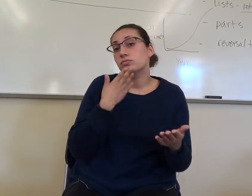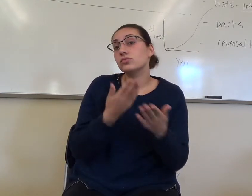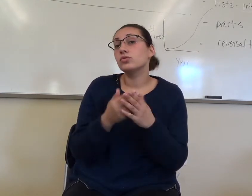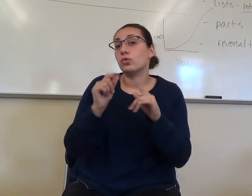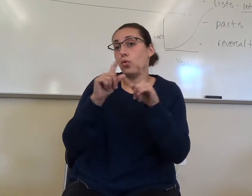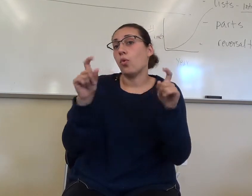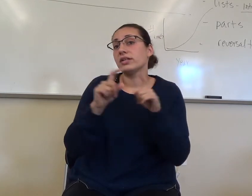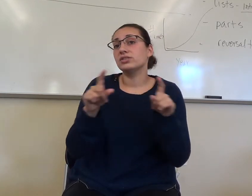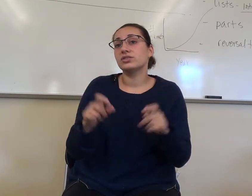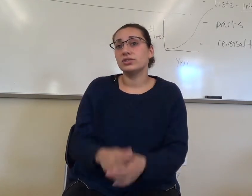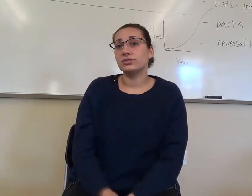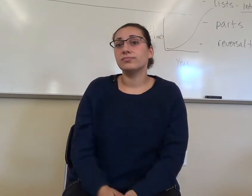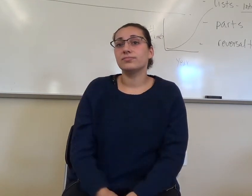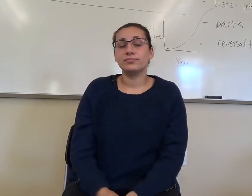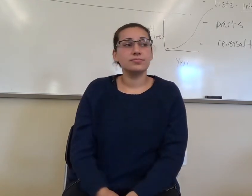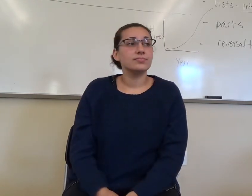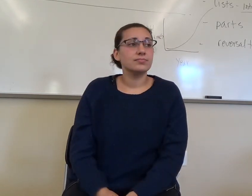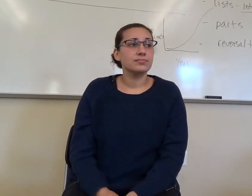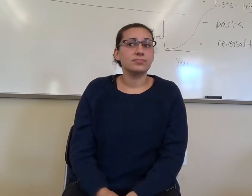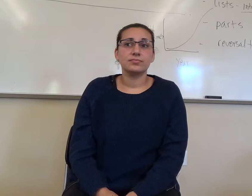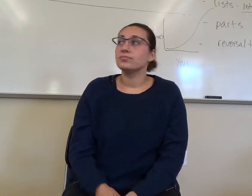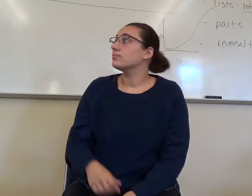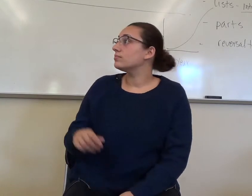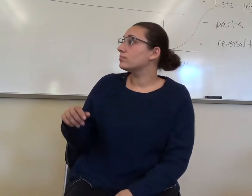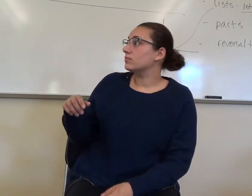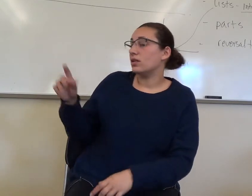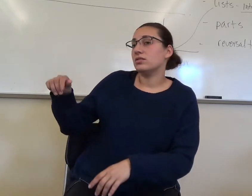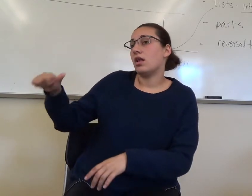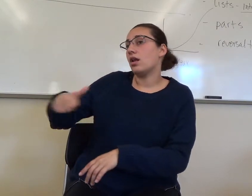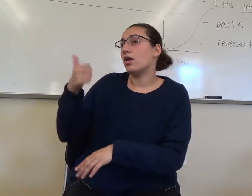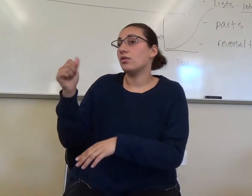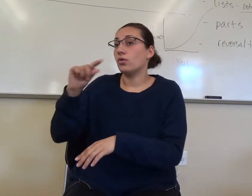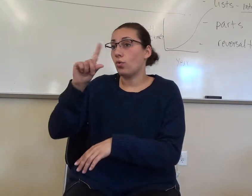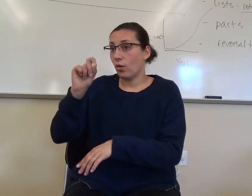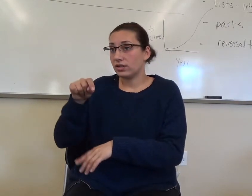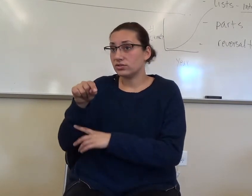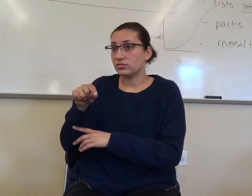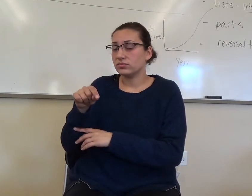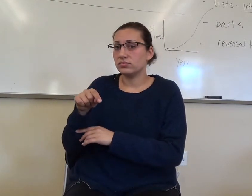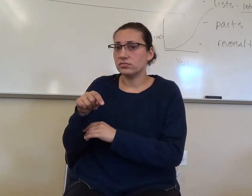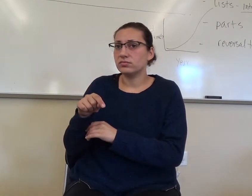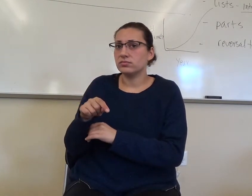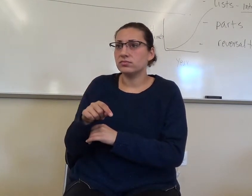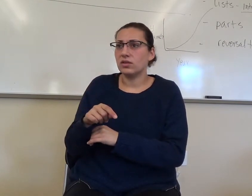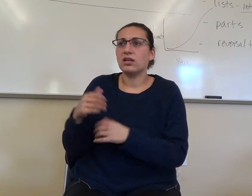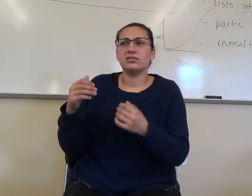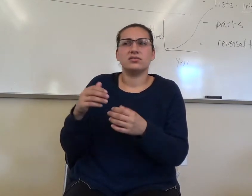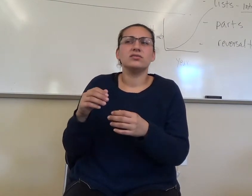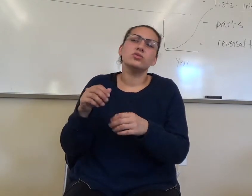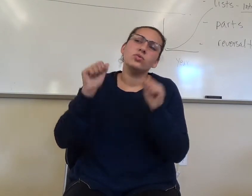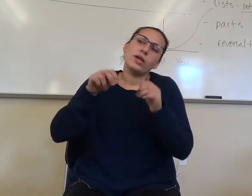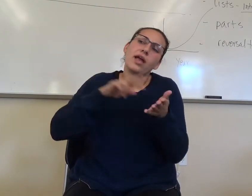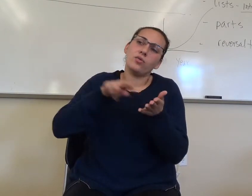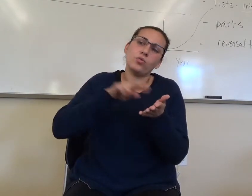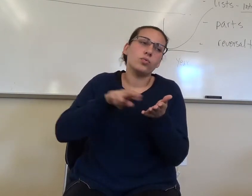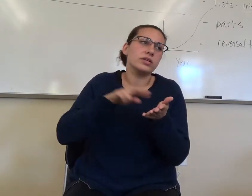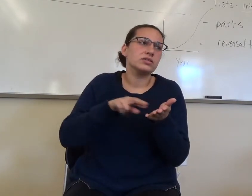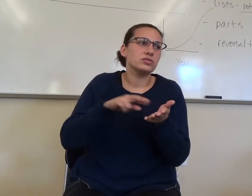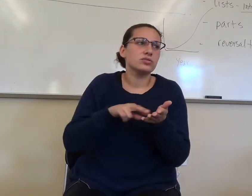over here, because this is another one of those things that really brings up a lot of questions, and that you can go and